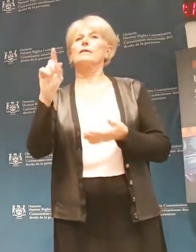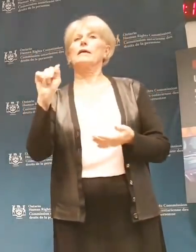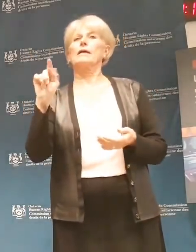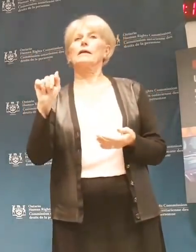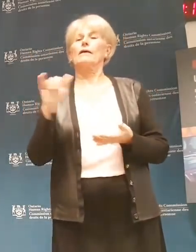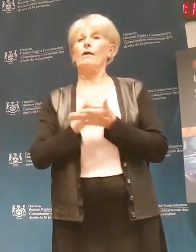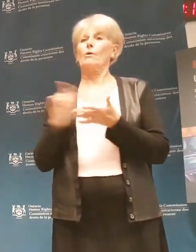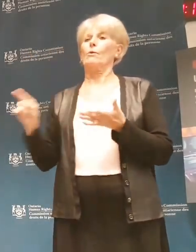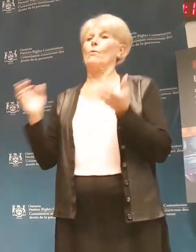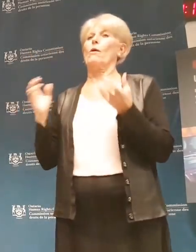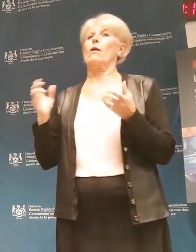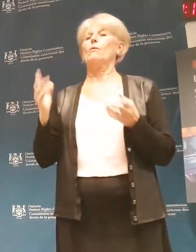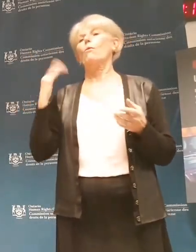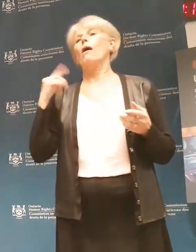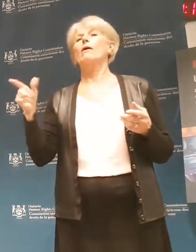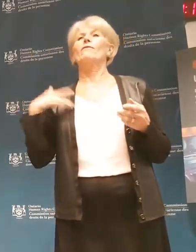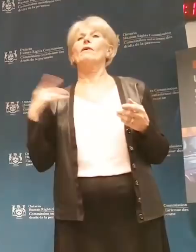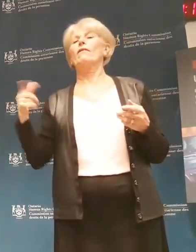like to see?